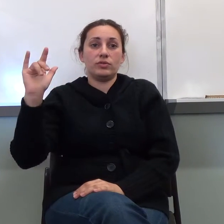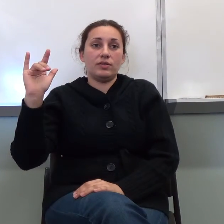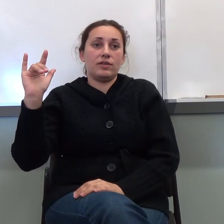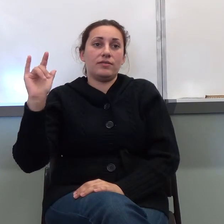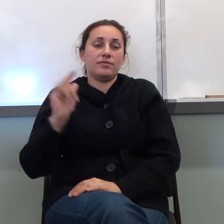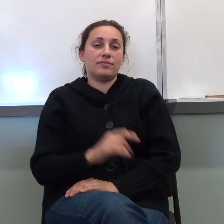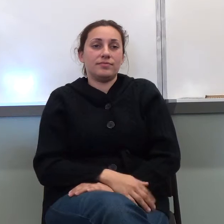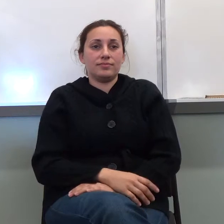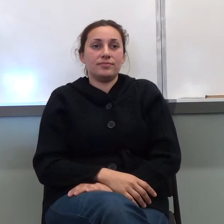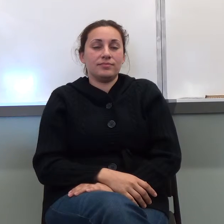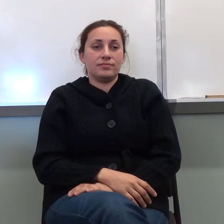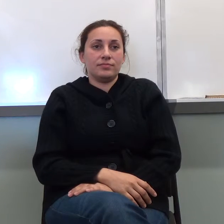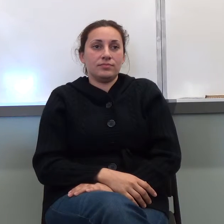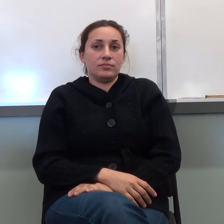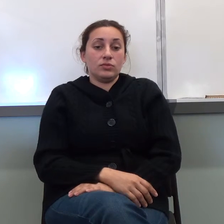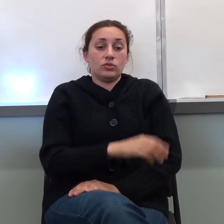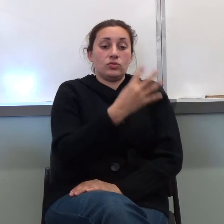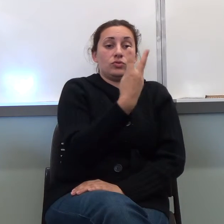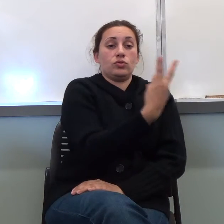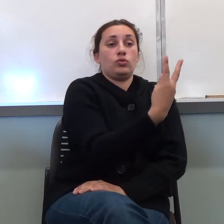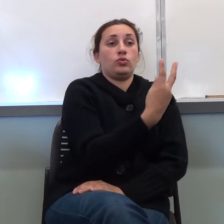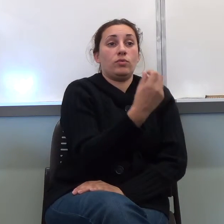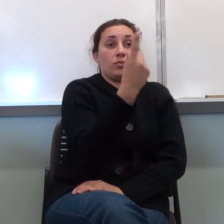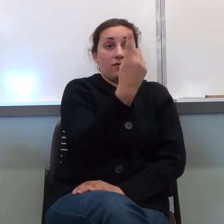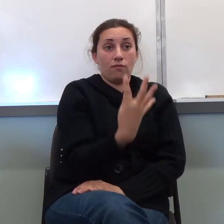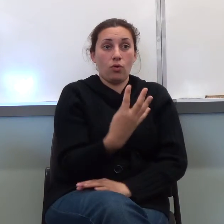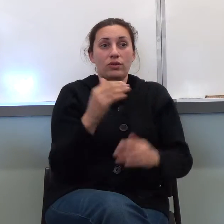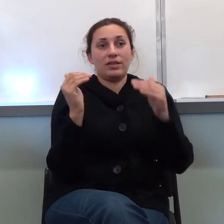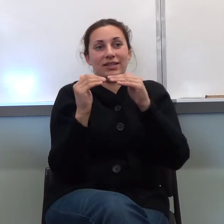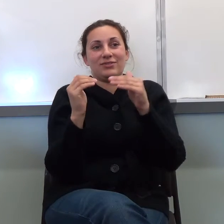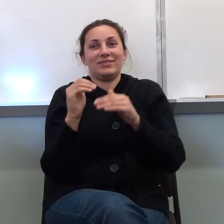2 1/4 is 225%.